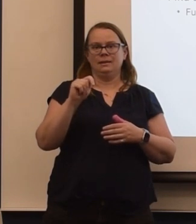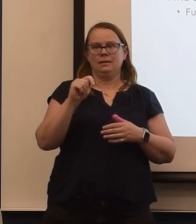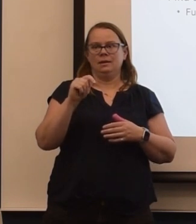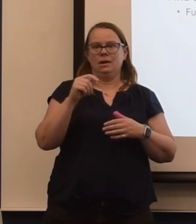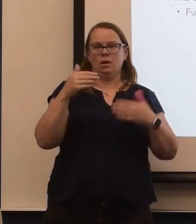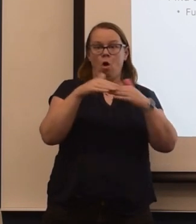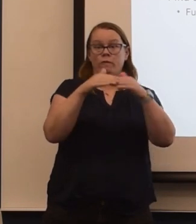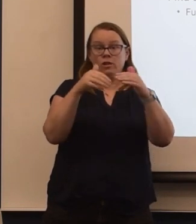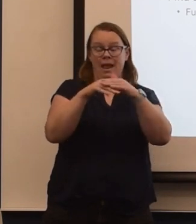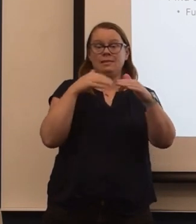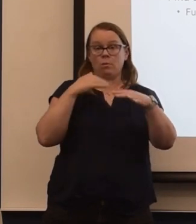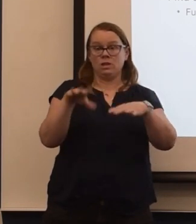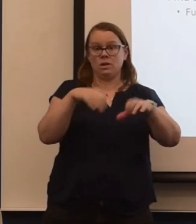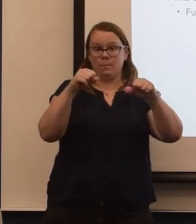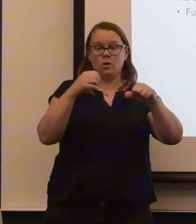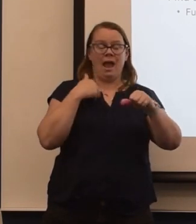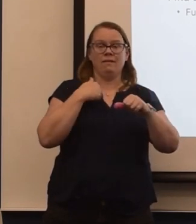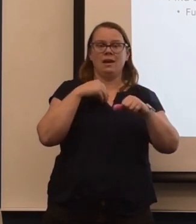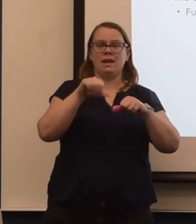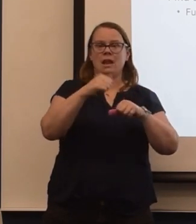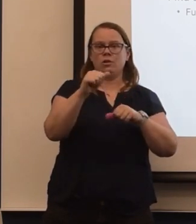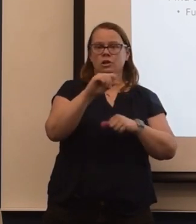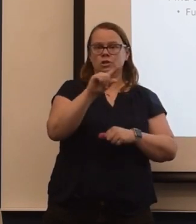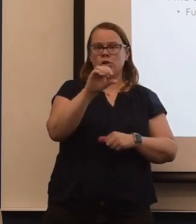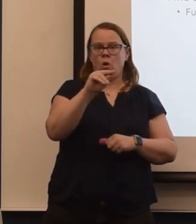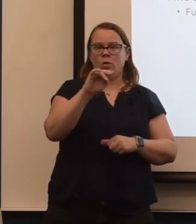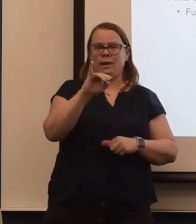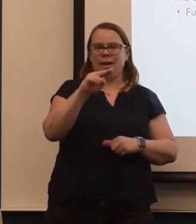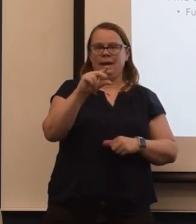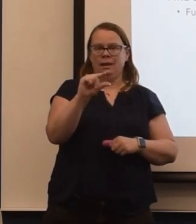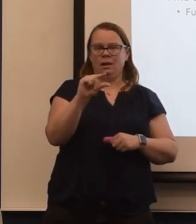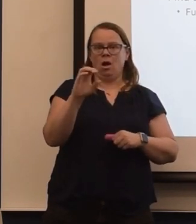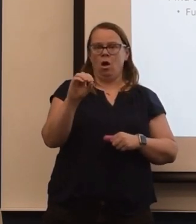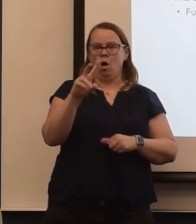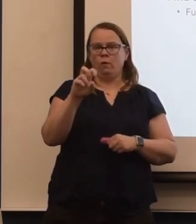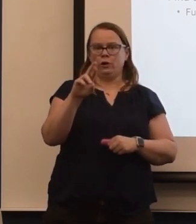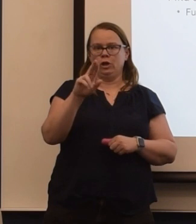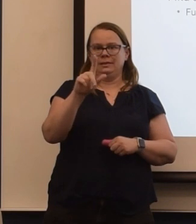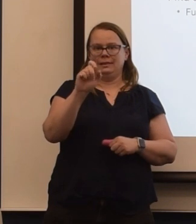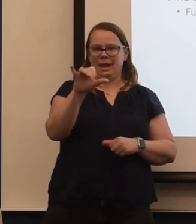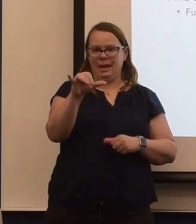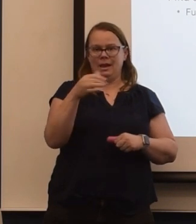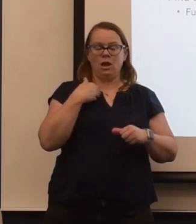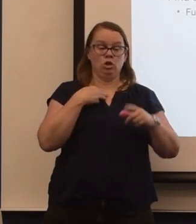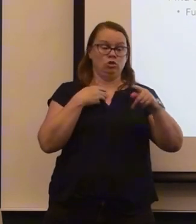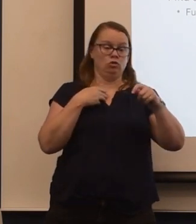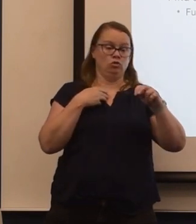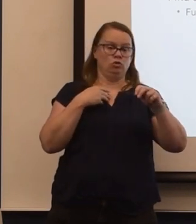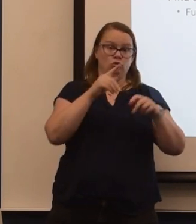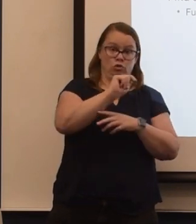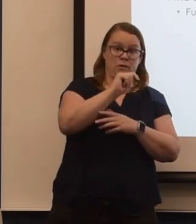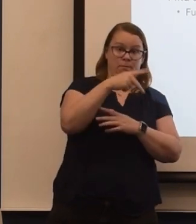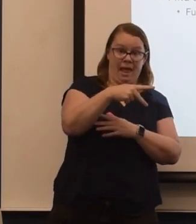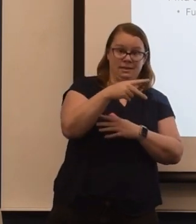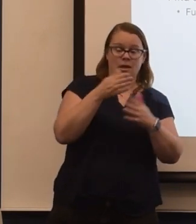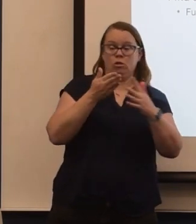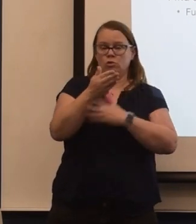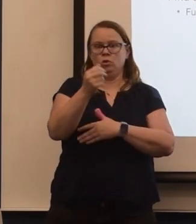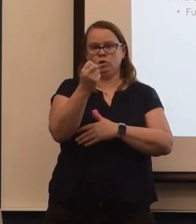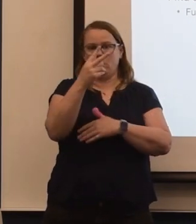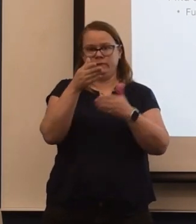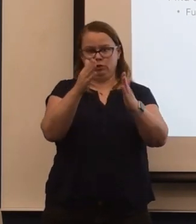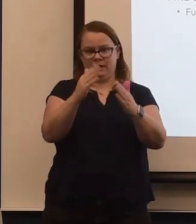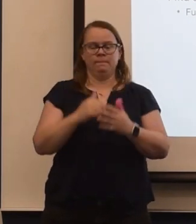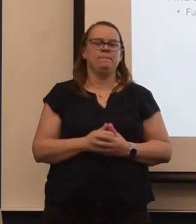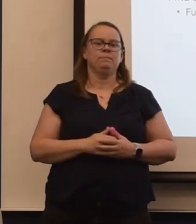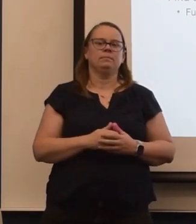adopted. So we do have another zoning overlay that goes through Truman Plaza, mainly along 12th Street. And then